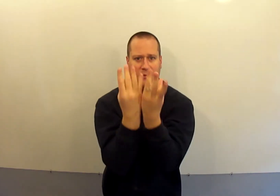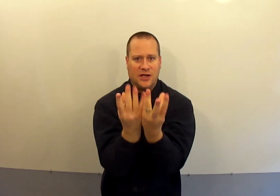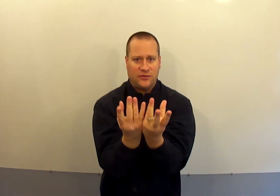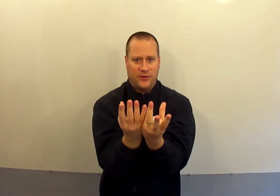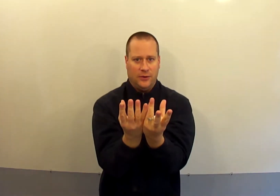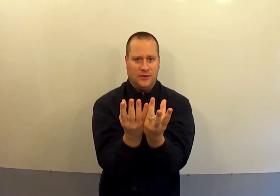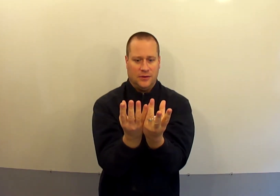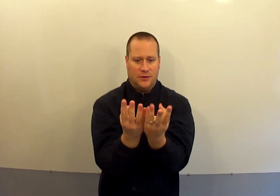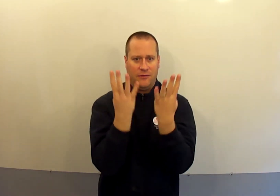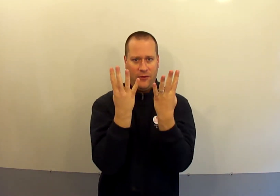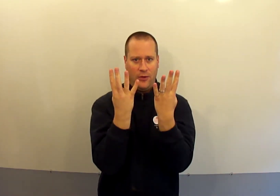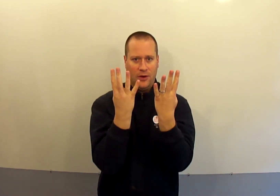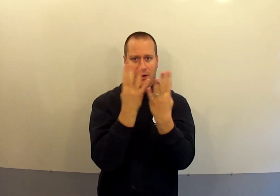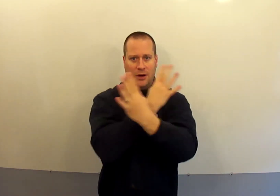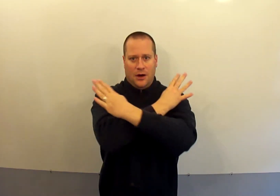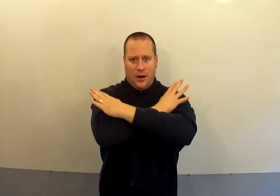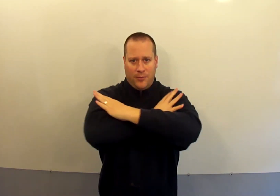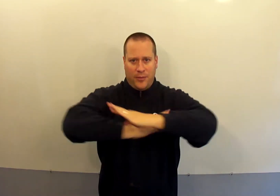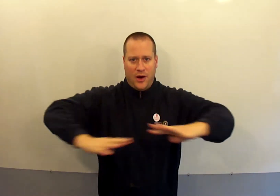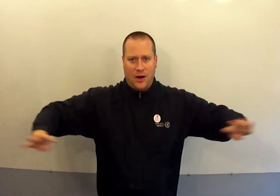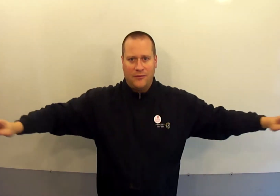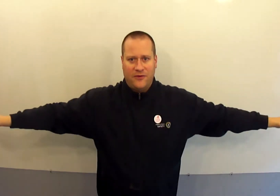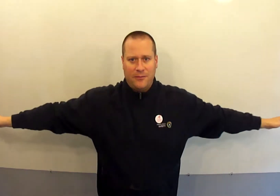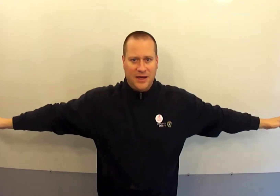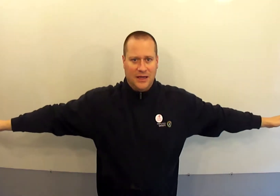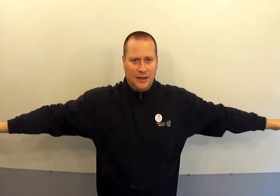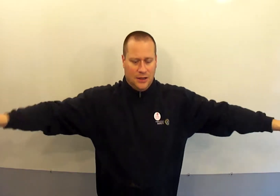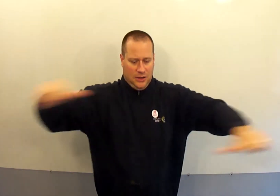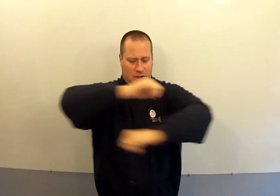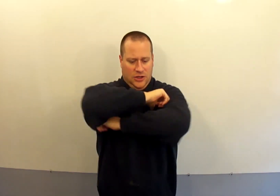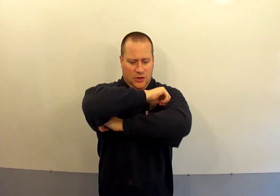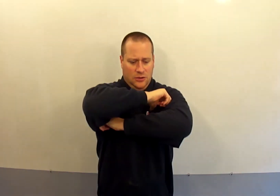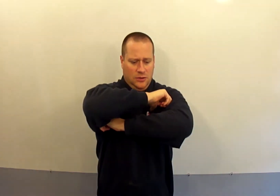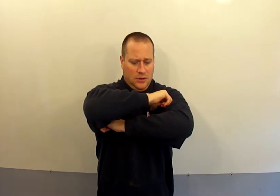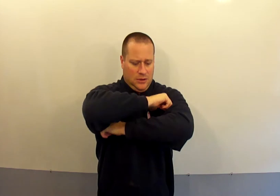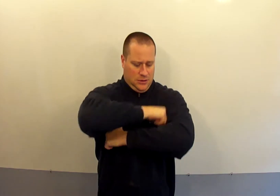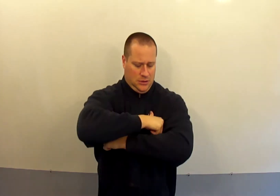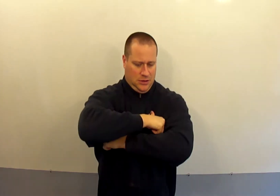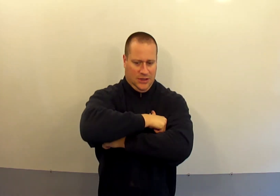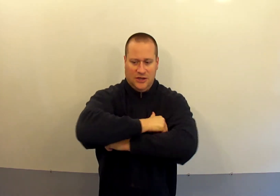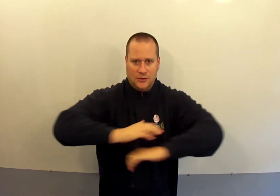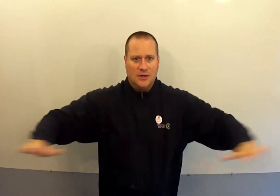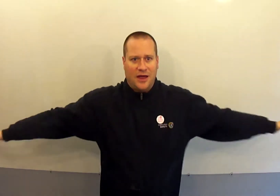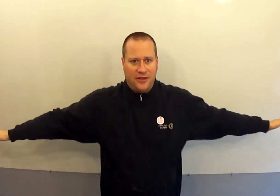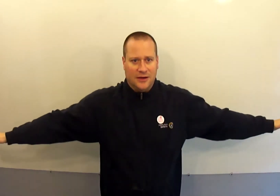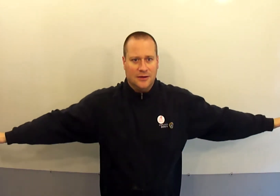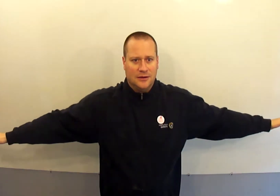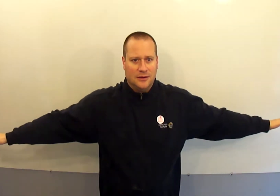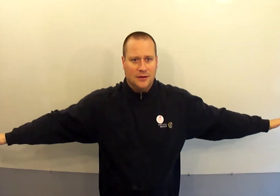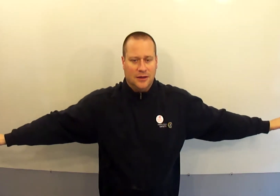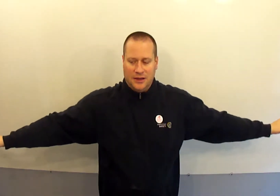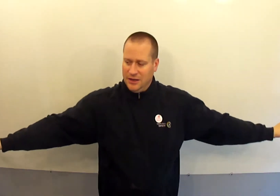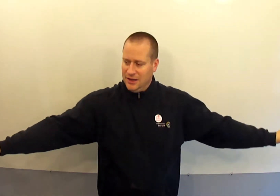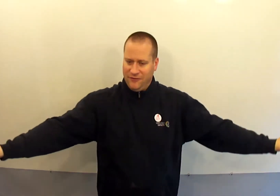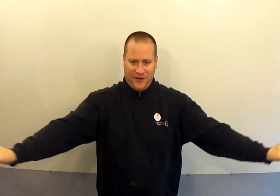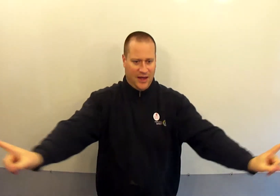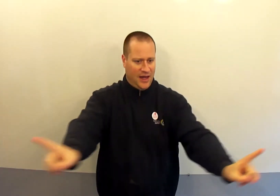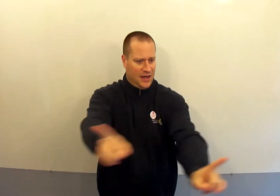much fruit. For apart from me, you can do nothing. If